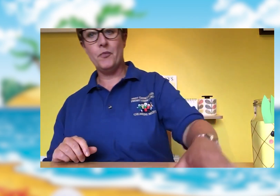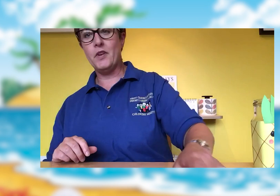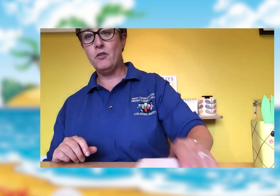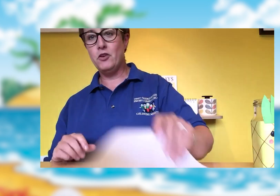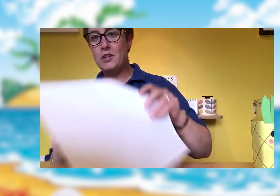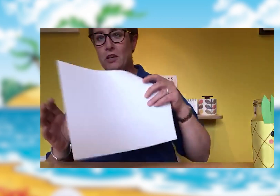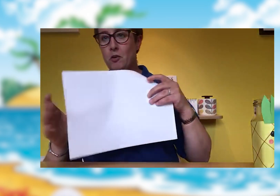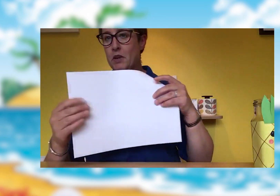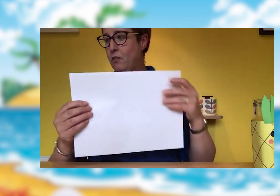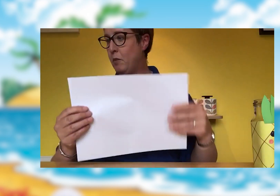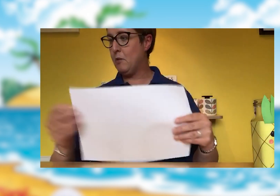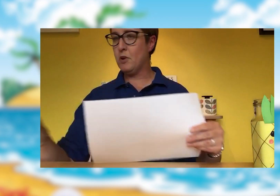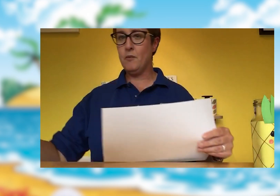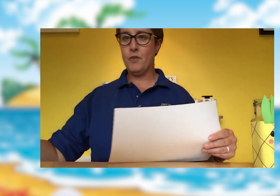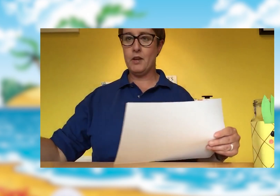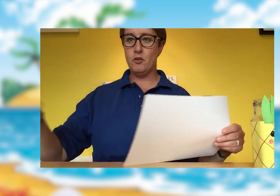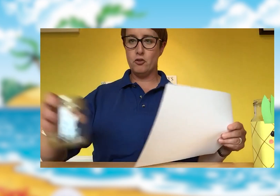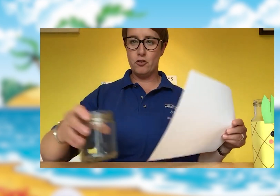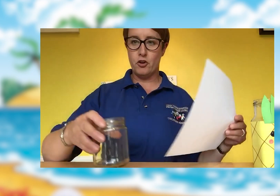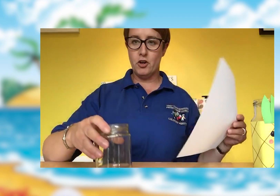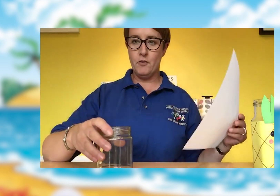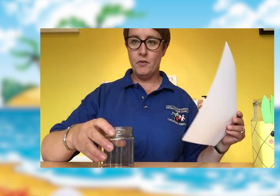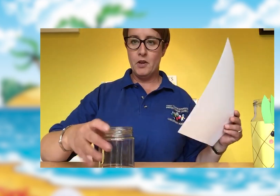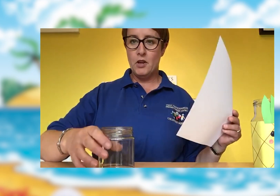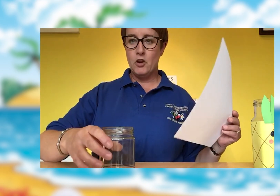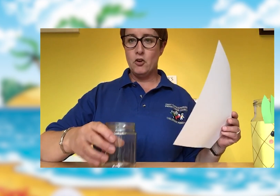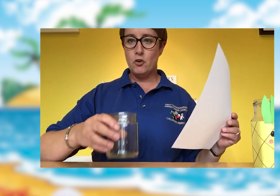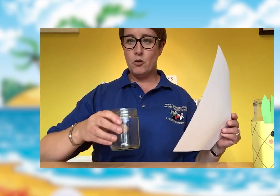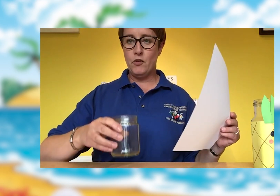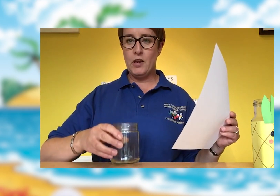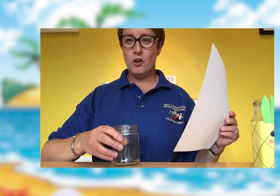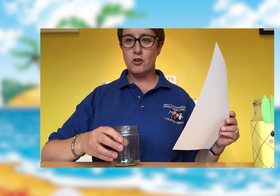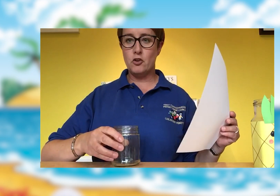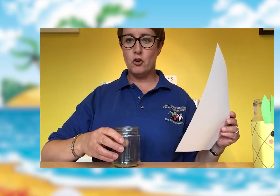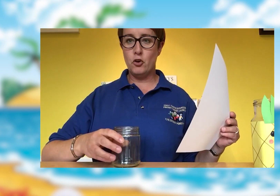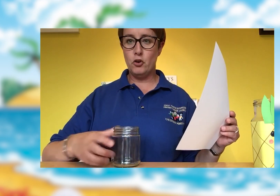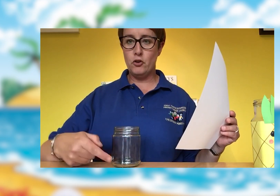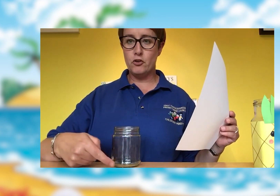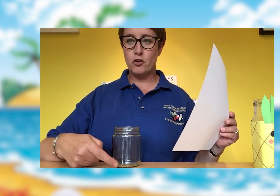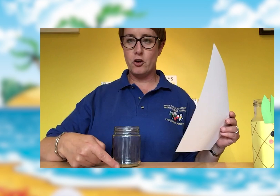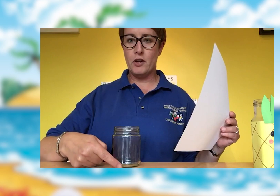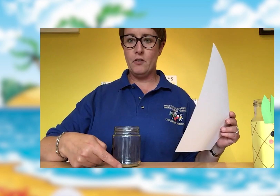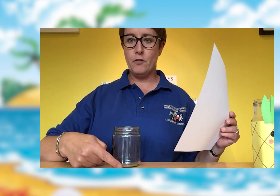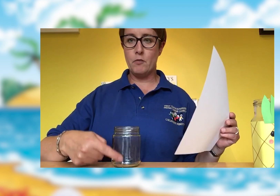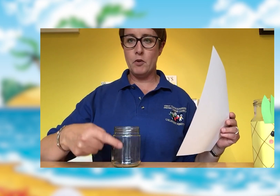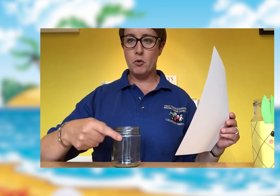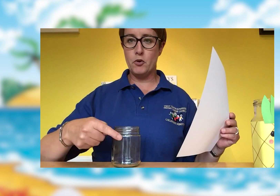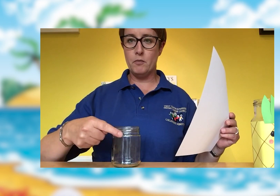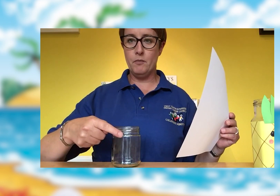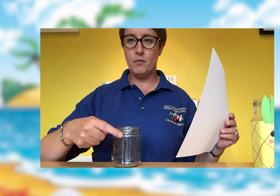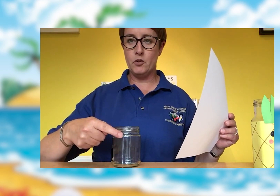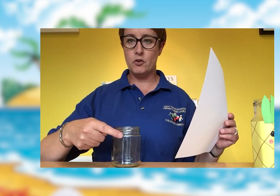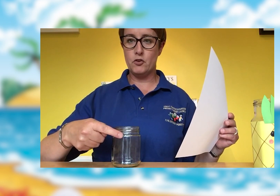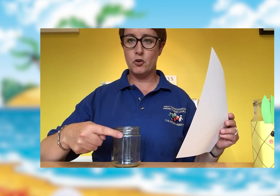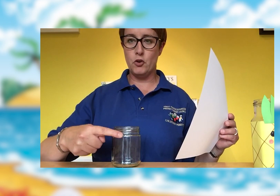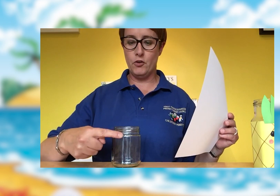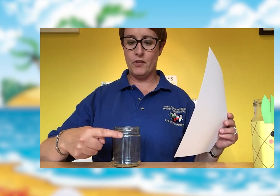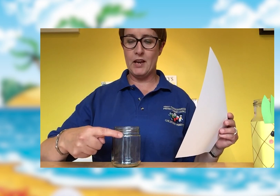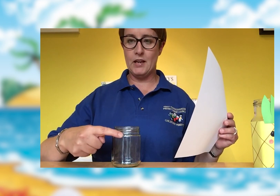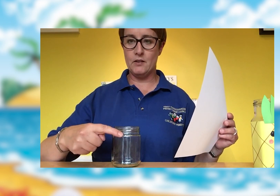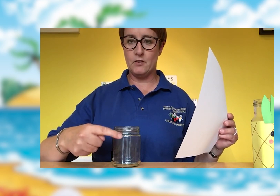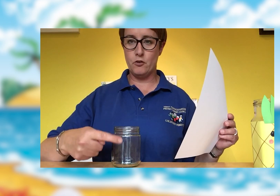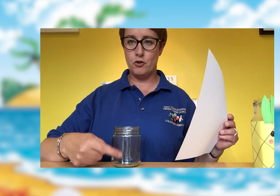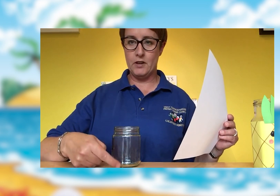So if you take your piece of paper and your jar, you're going to see how tall your jar is from the bottom to